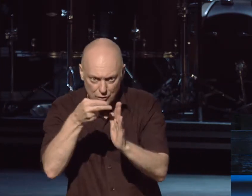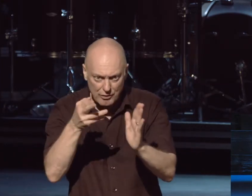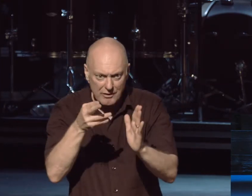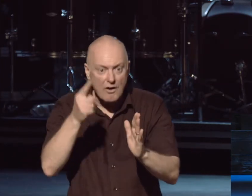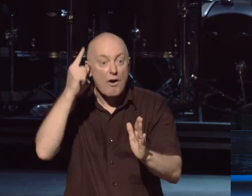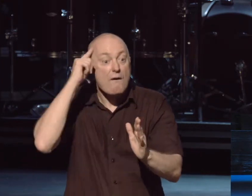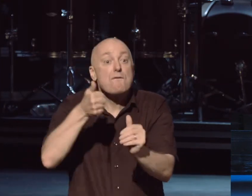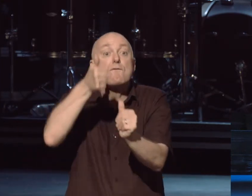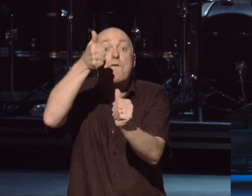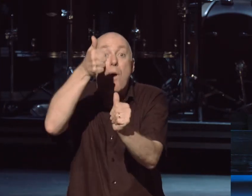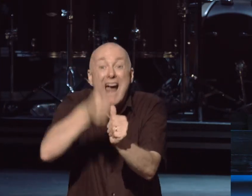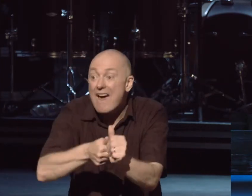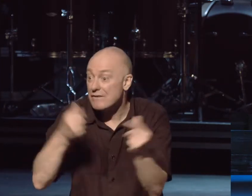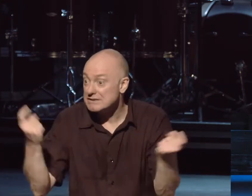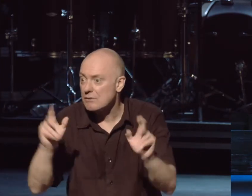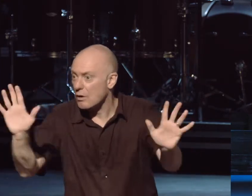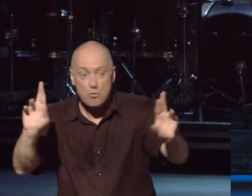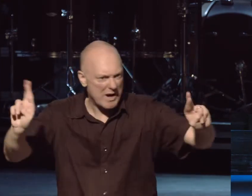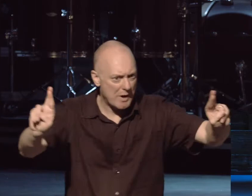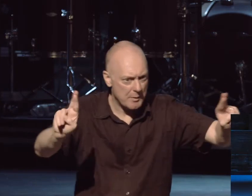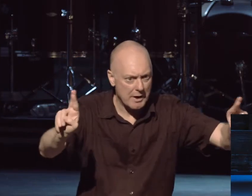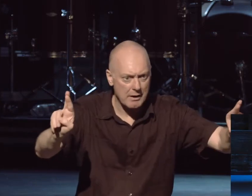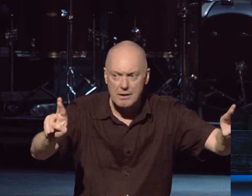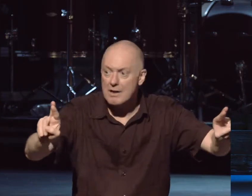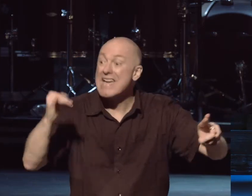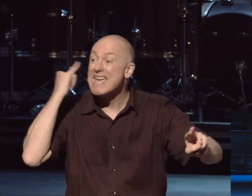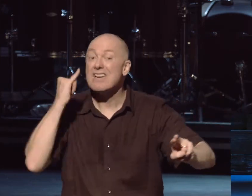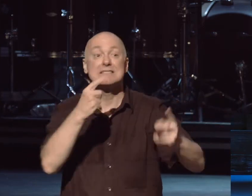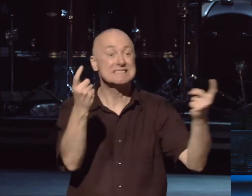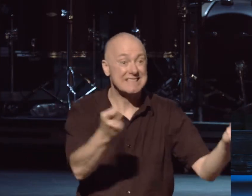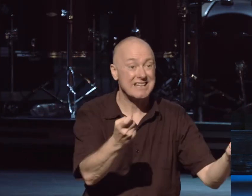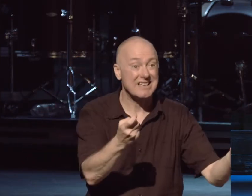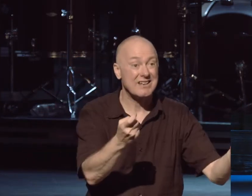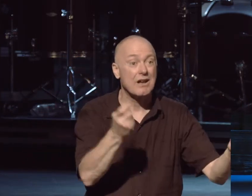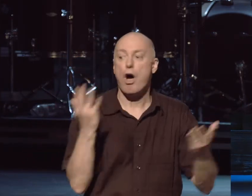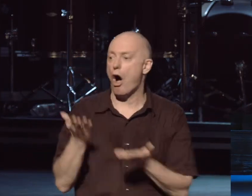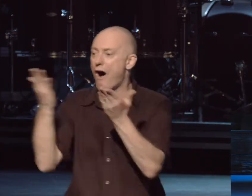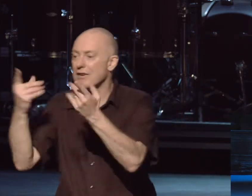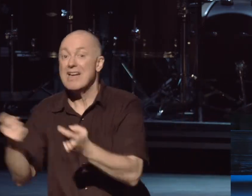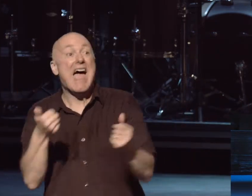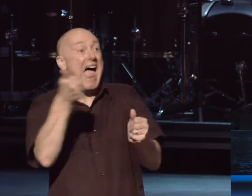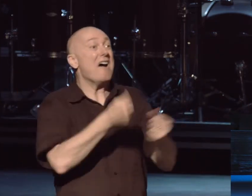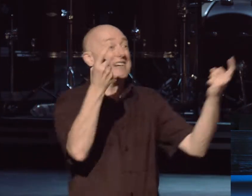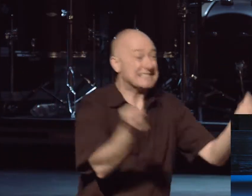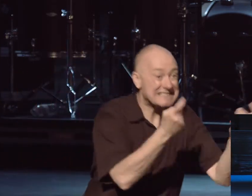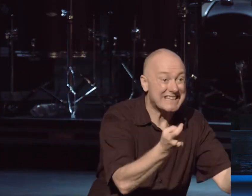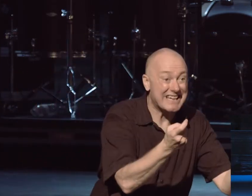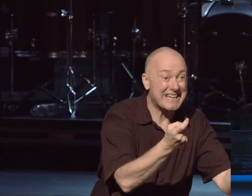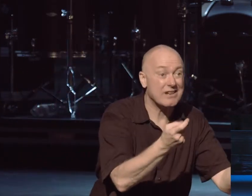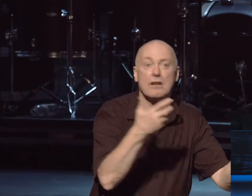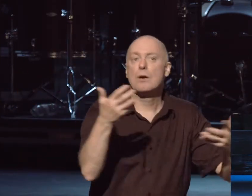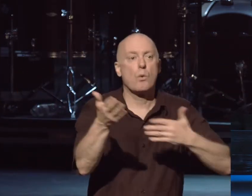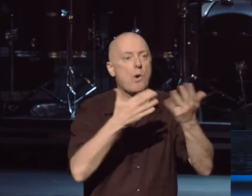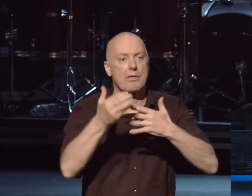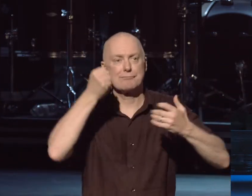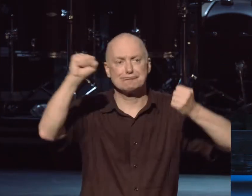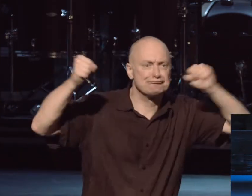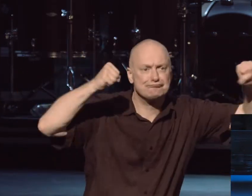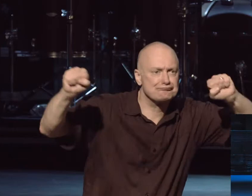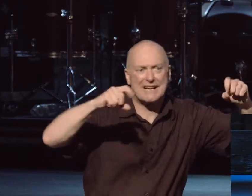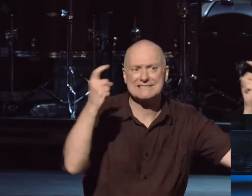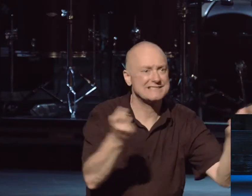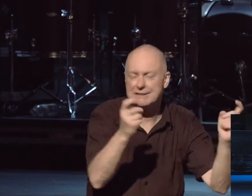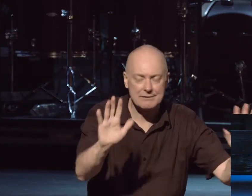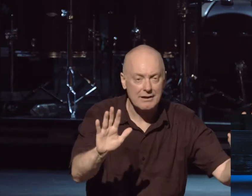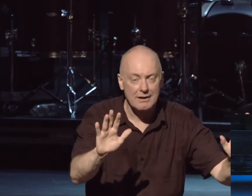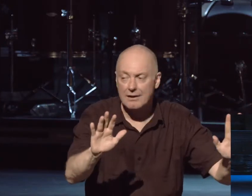For every act of sin, ready, loved ones? There's an offer of grace. For every act of sin, whether it be transgression or iniquity